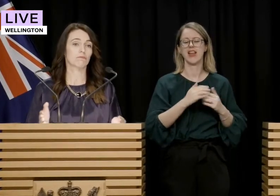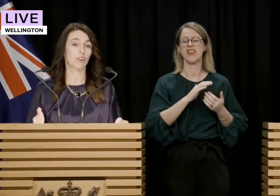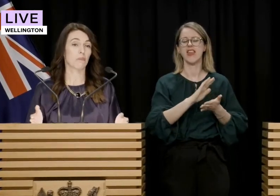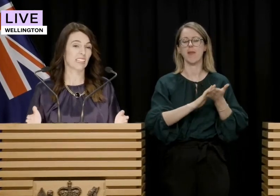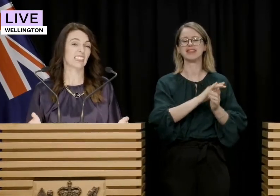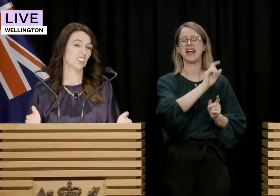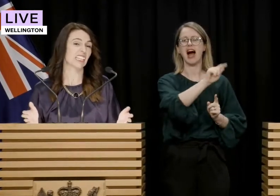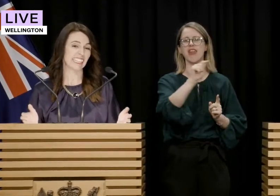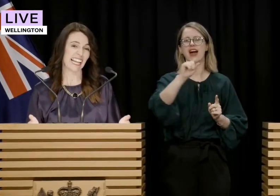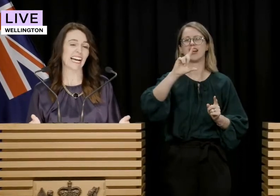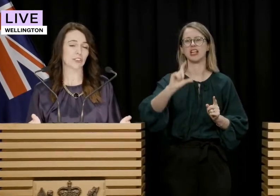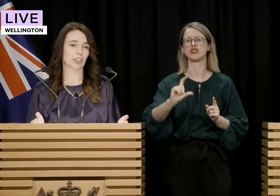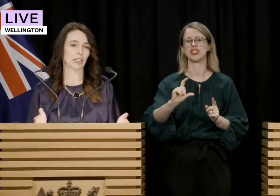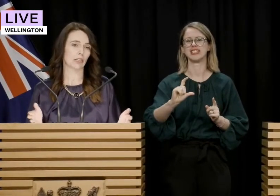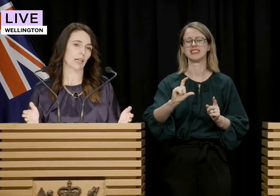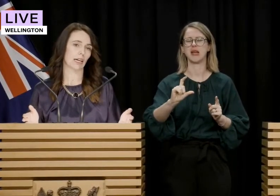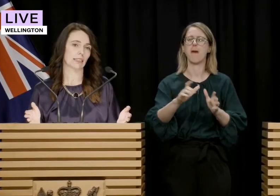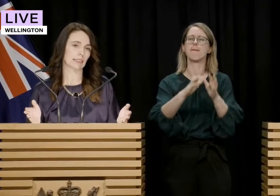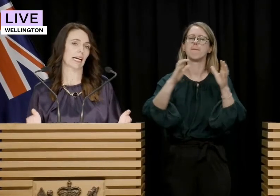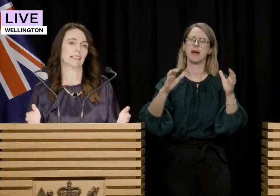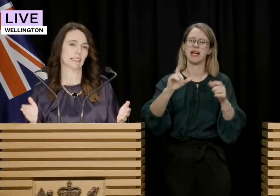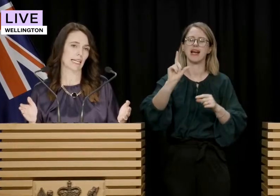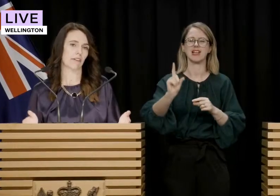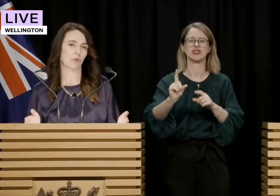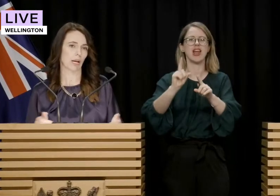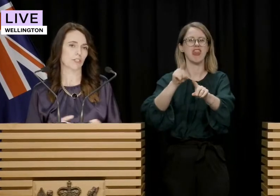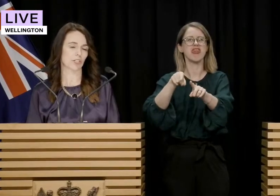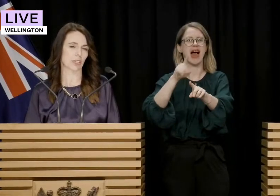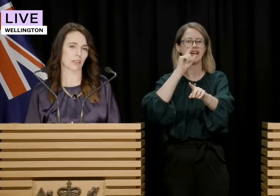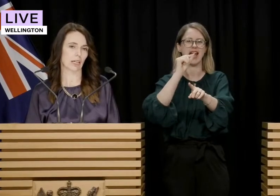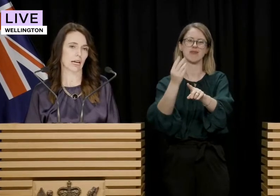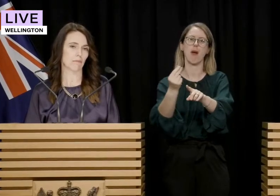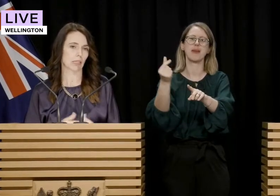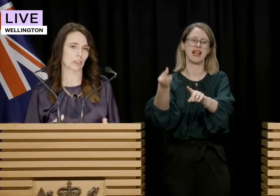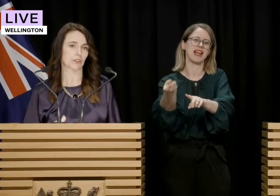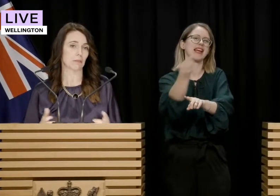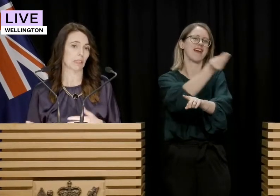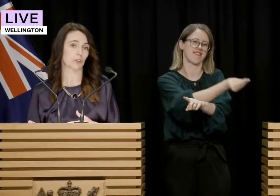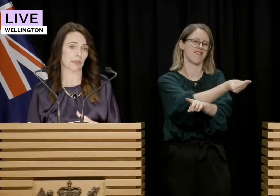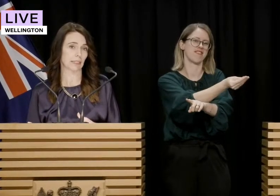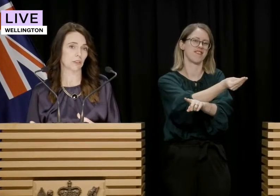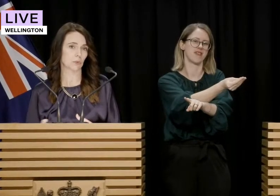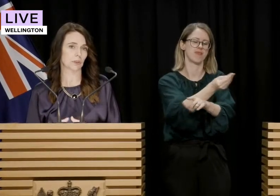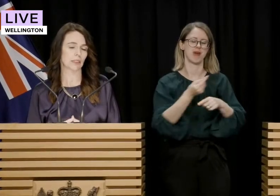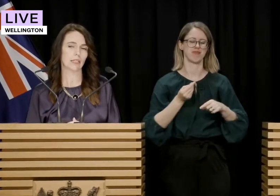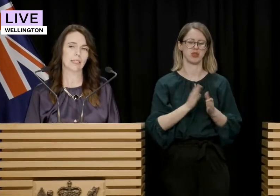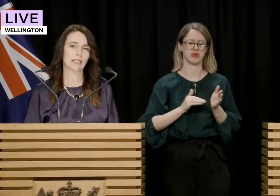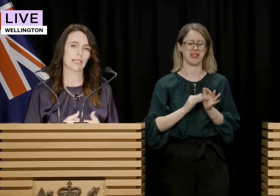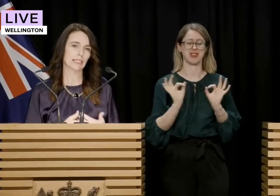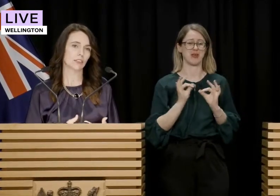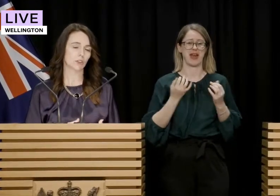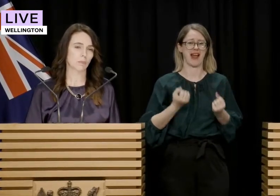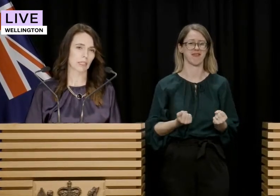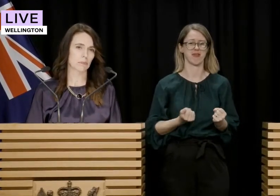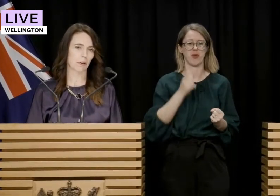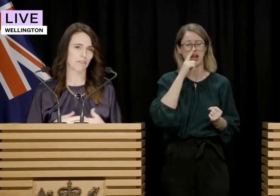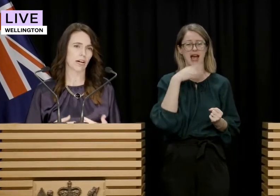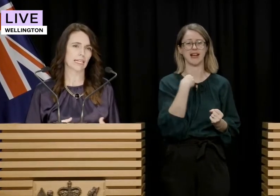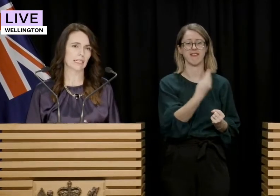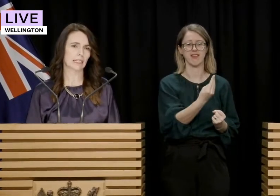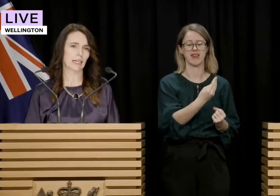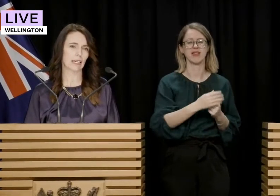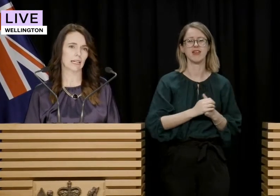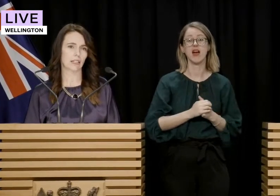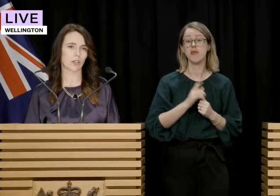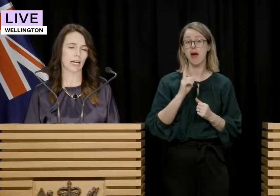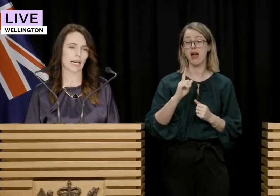from essentially larger states and therefore larger military and military resource. That hasn't stopped us